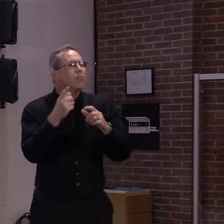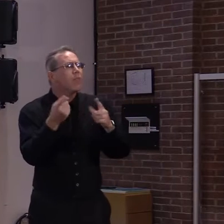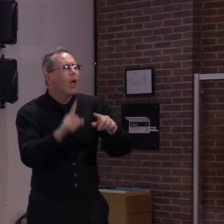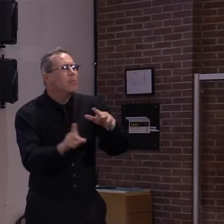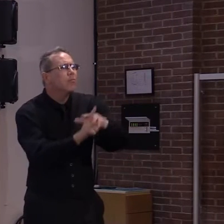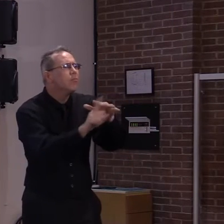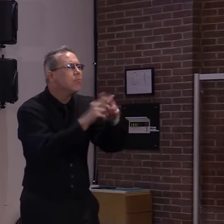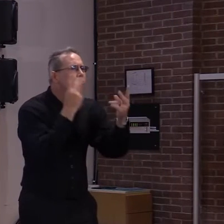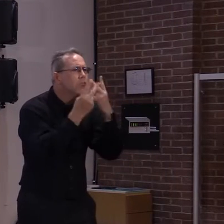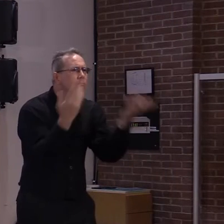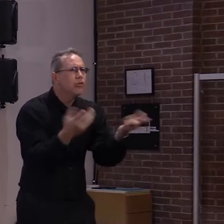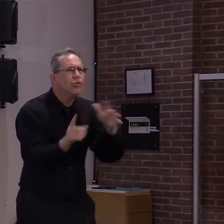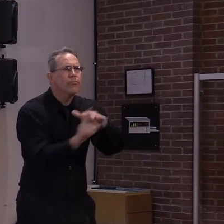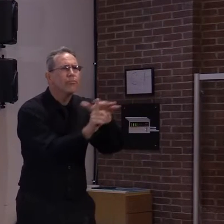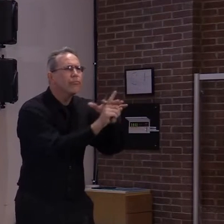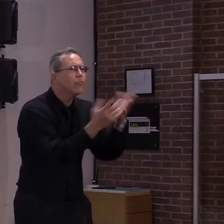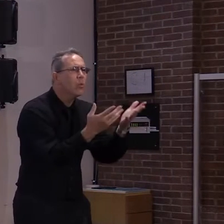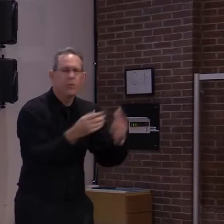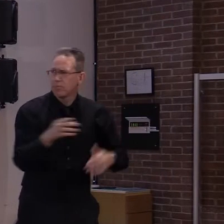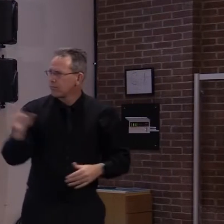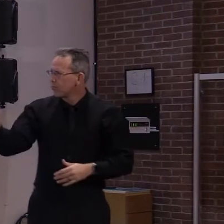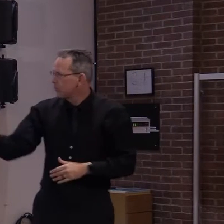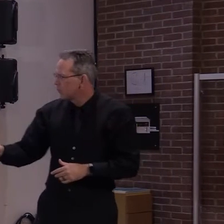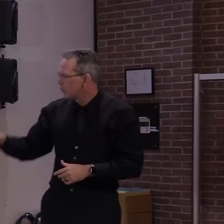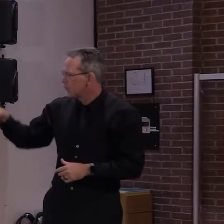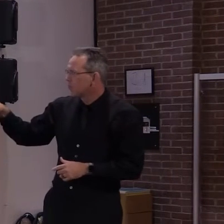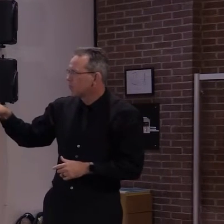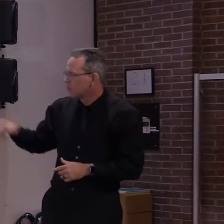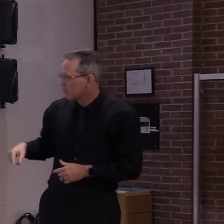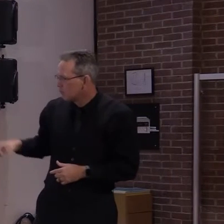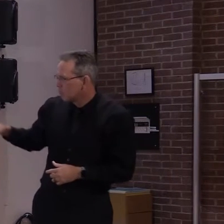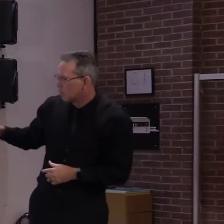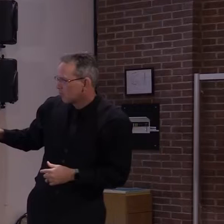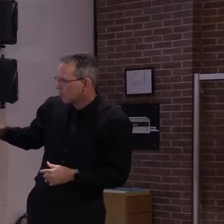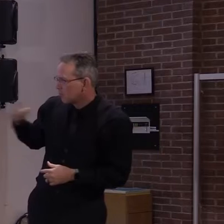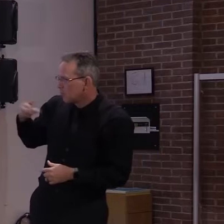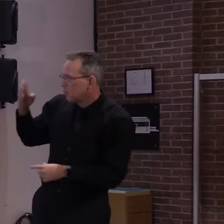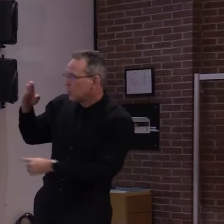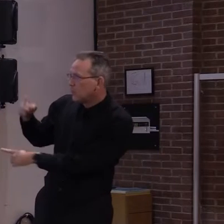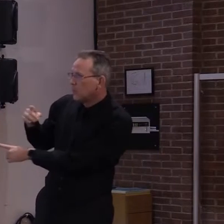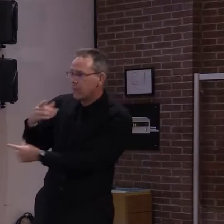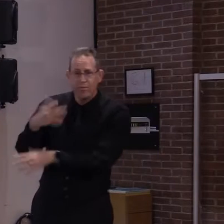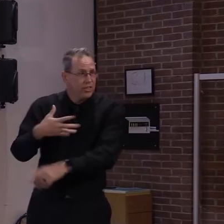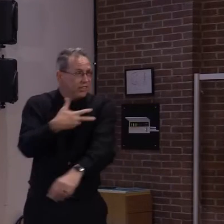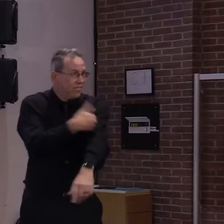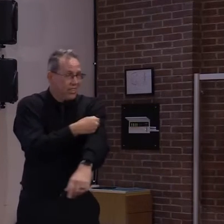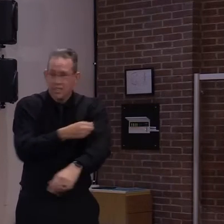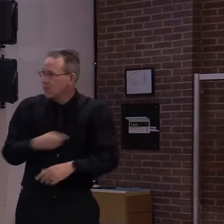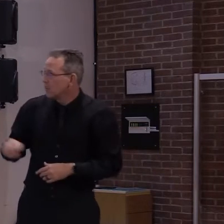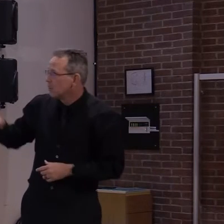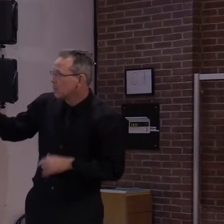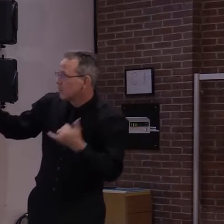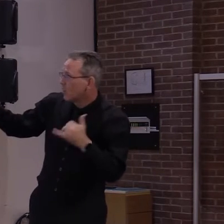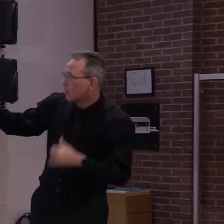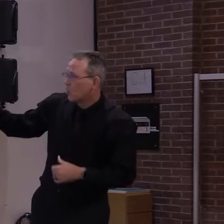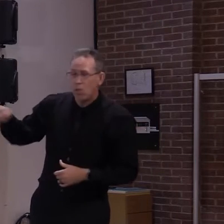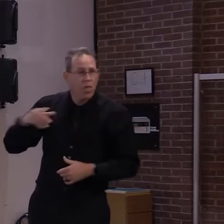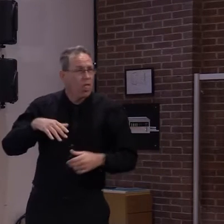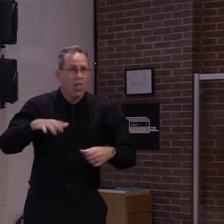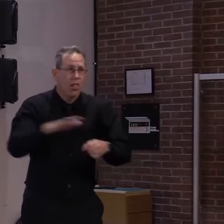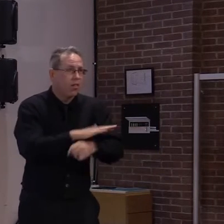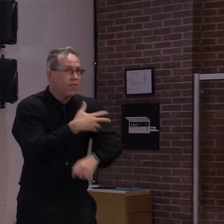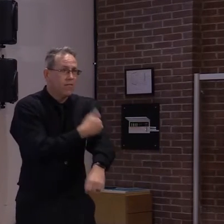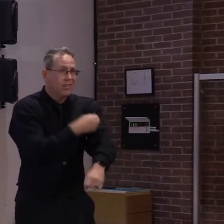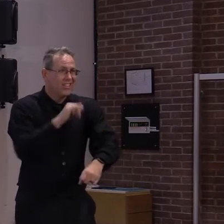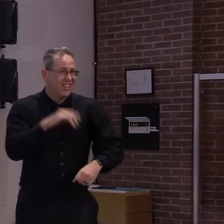previously continue to present themselves, with new cases among the population that's not fully vaccinated being much higher